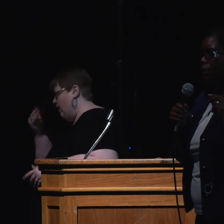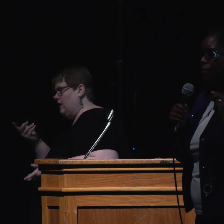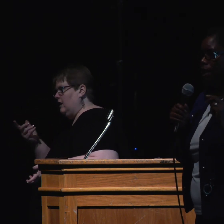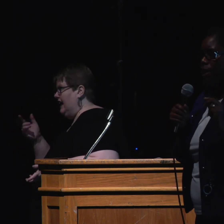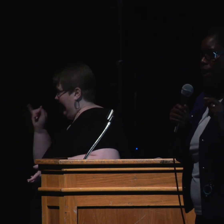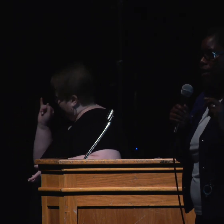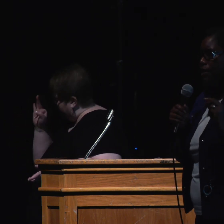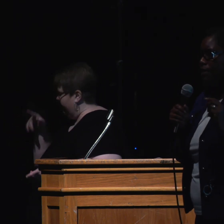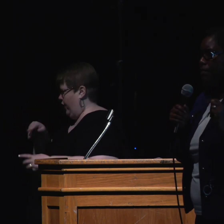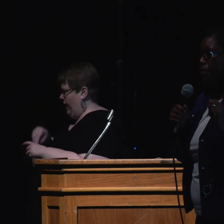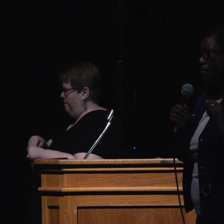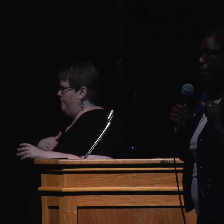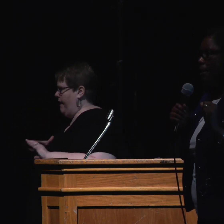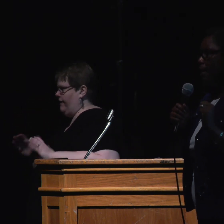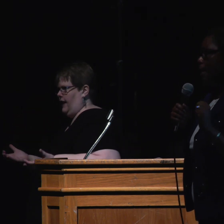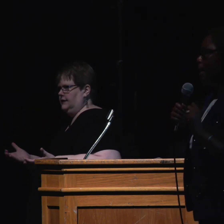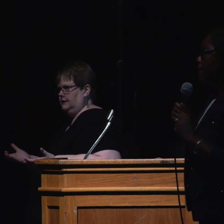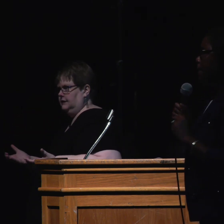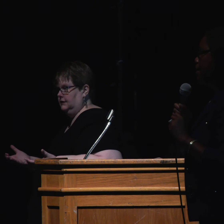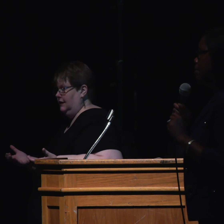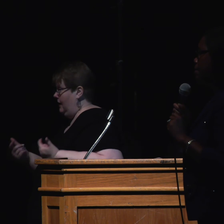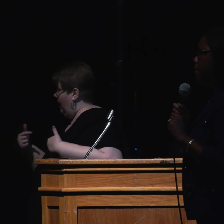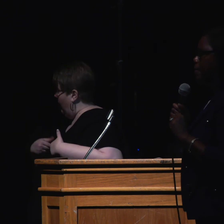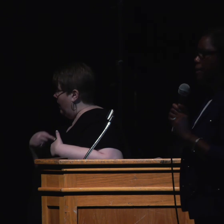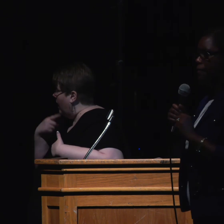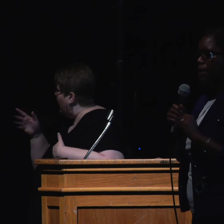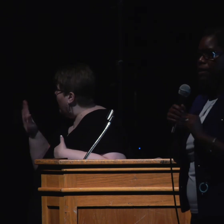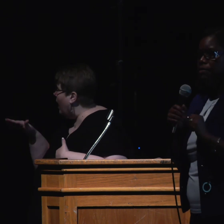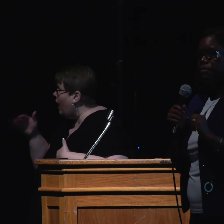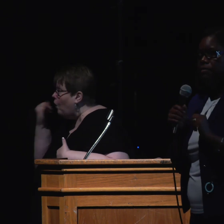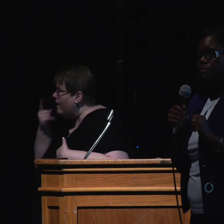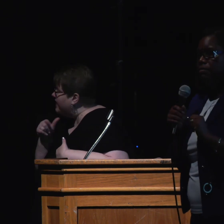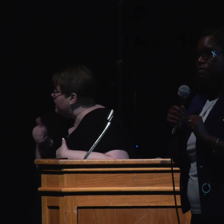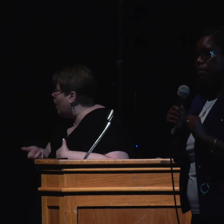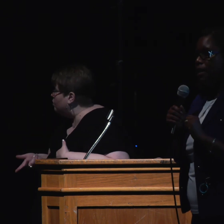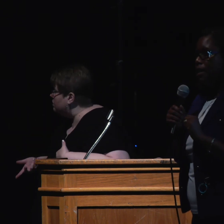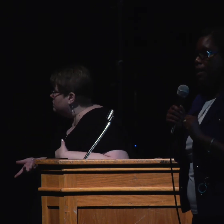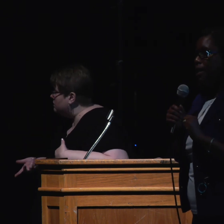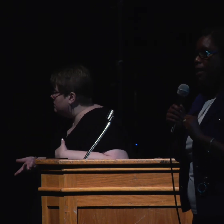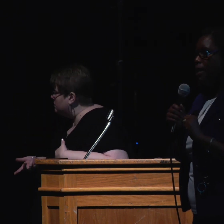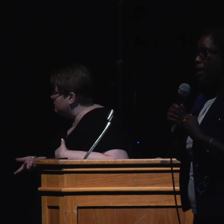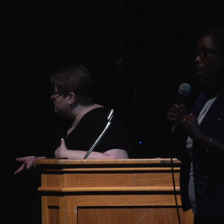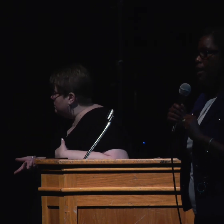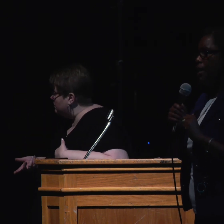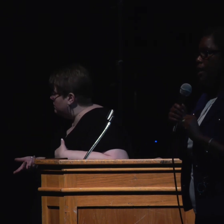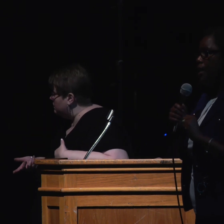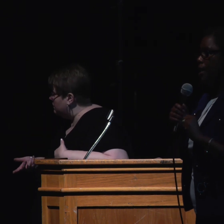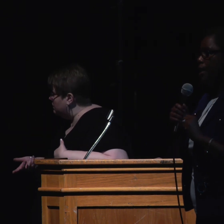they're in my class. And I said, but what if they don't?